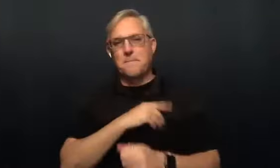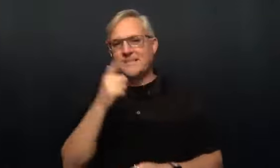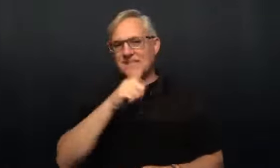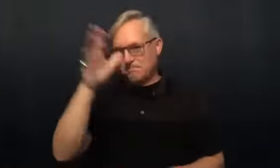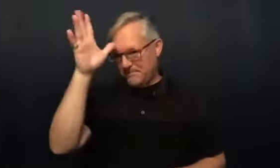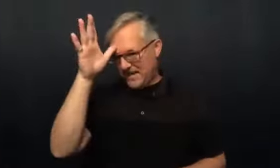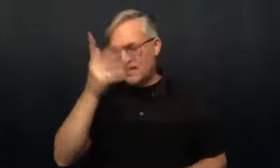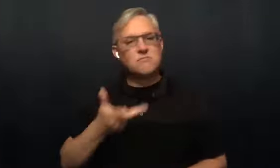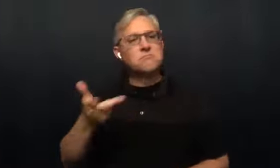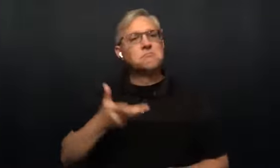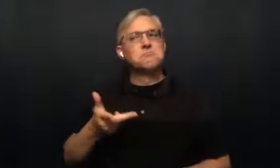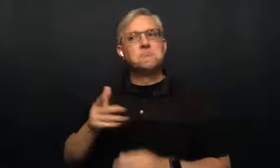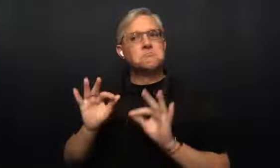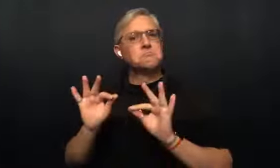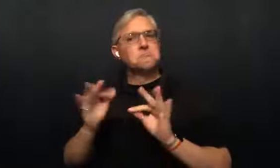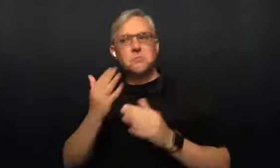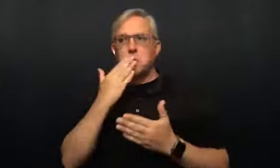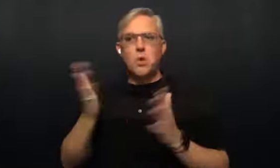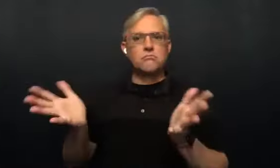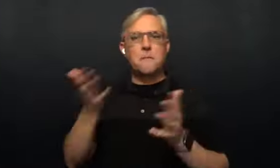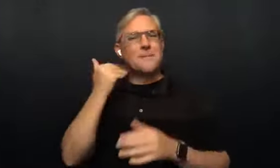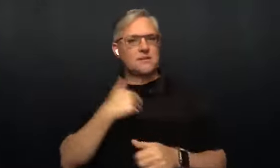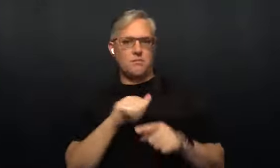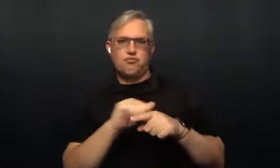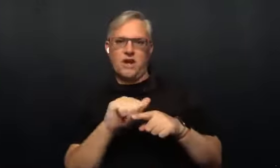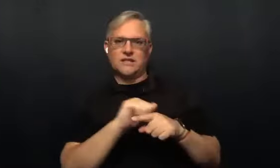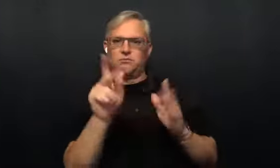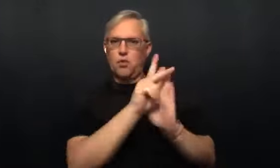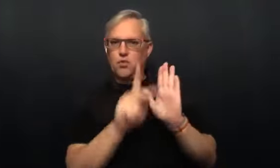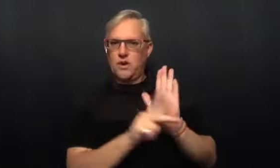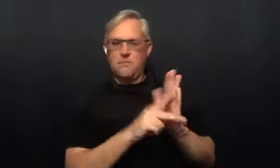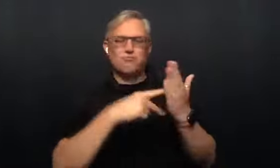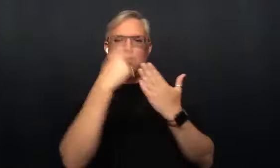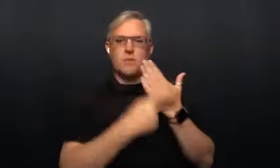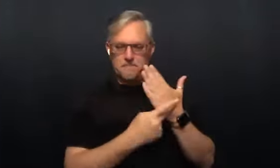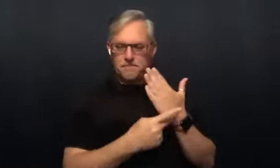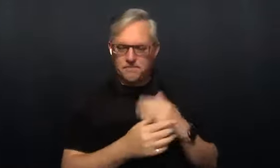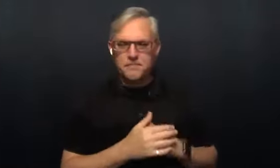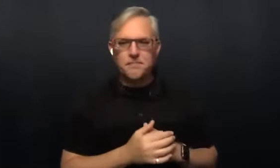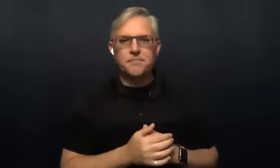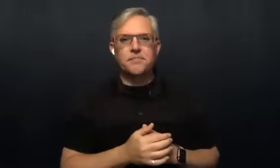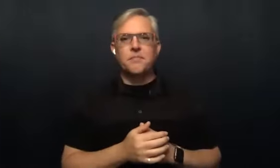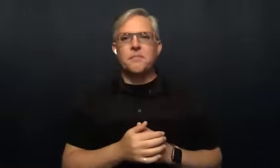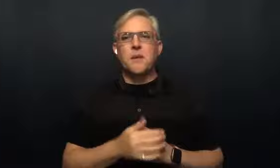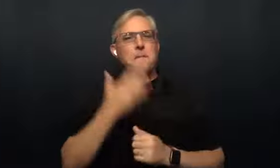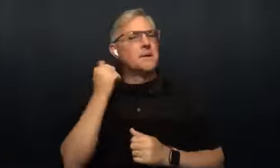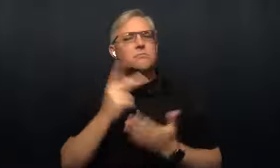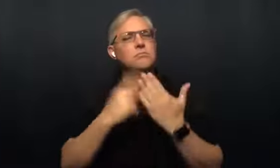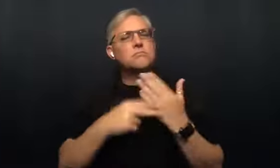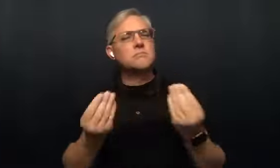I was practicing this program as if I still was drowning, you know, because I loved everything I was getting out of it. And so when I took her to the airport, I